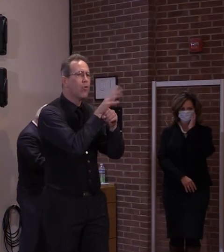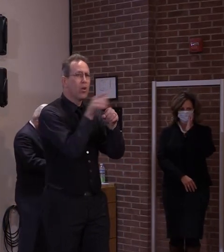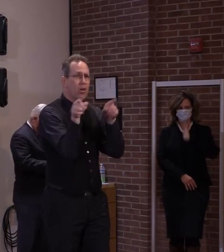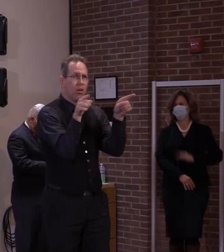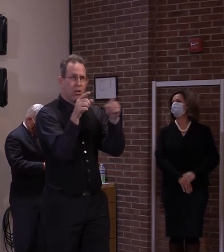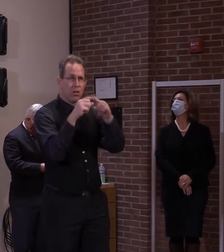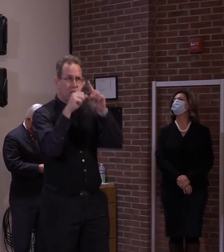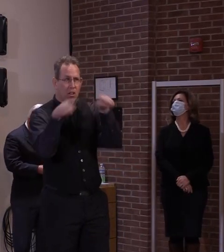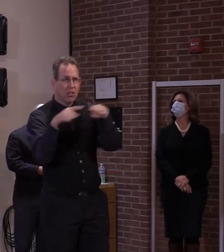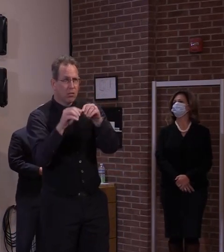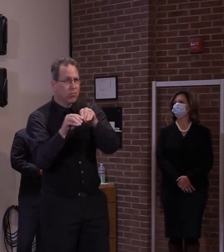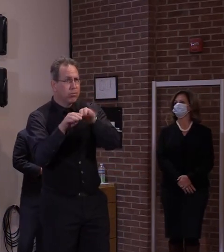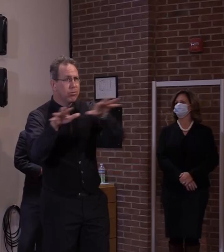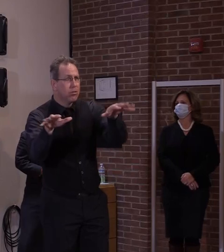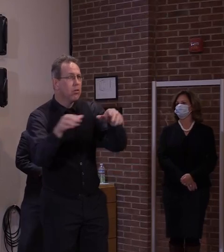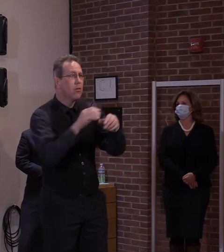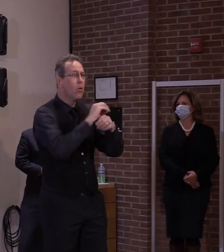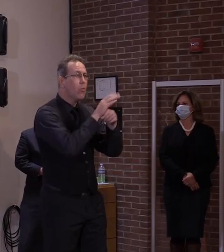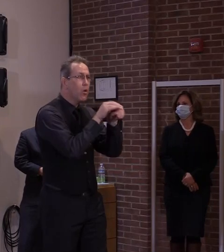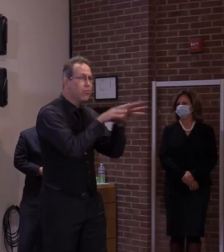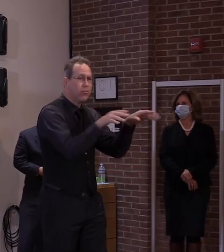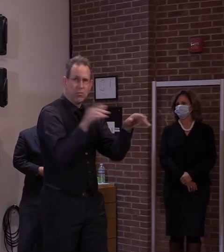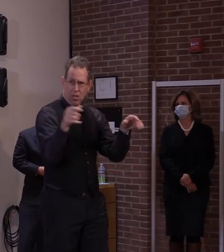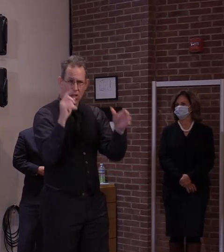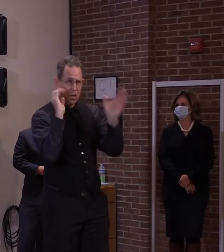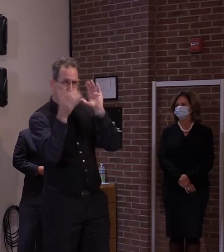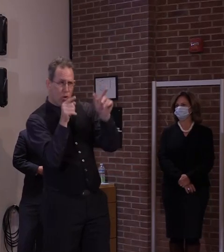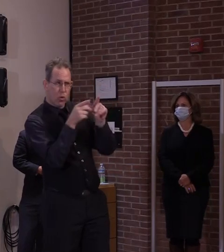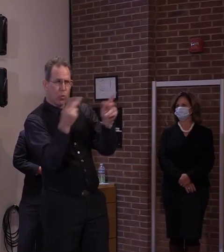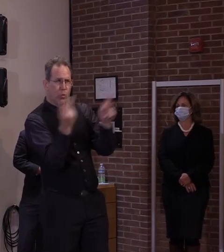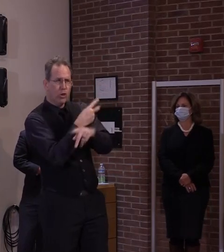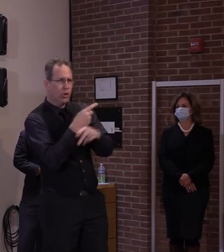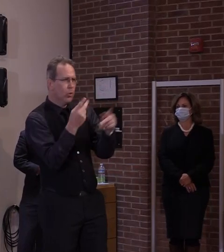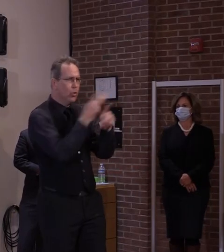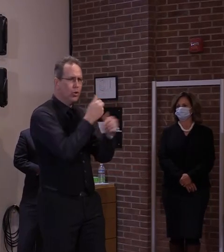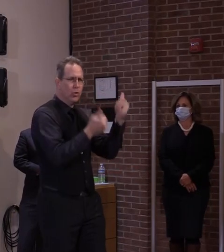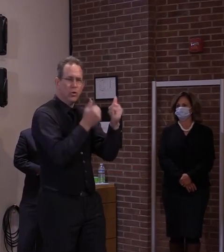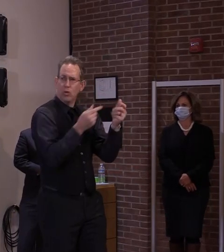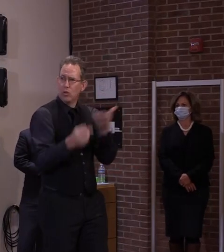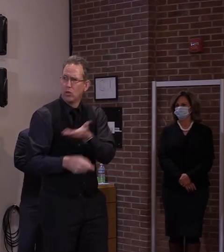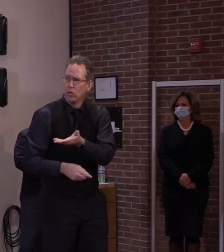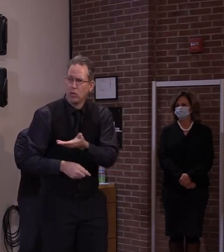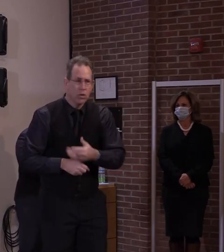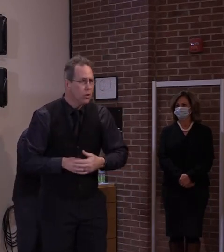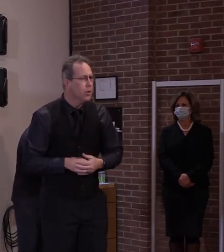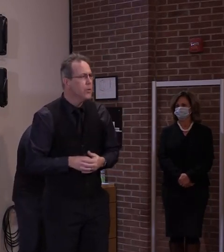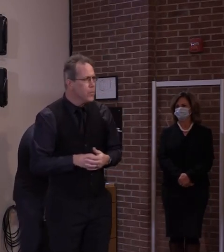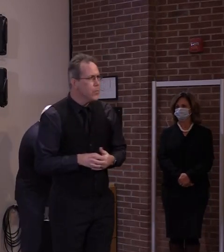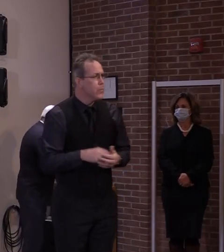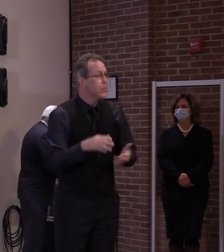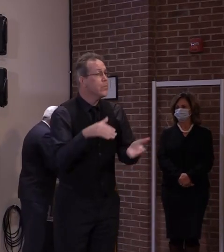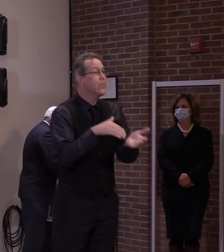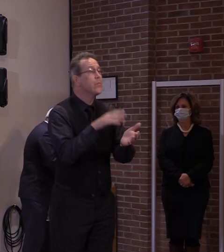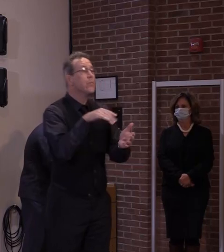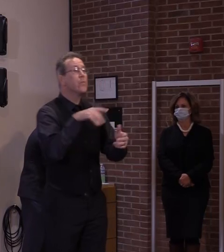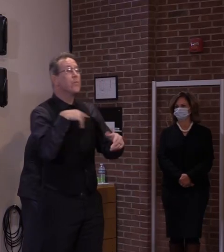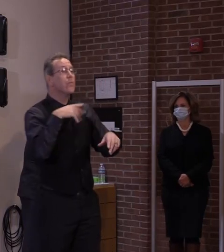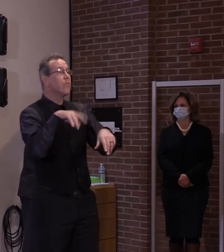natural selection and evolution occurring right before your eyes. So, we had the Brazil in the